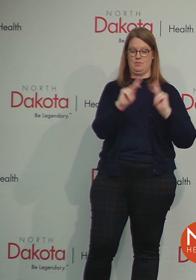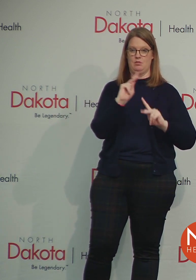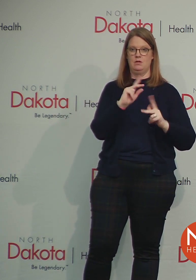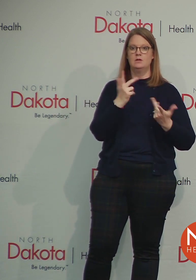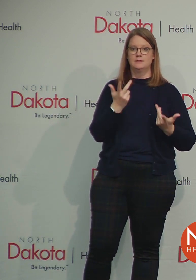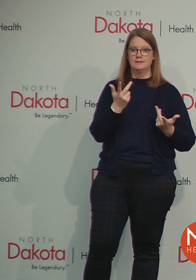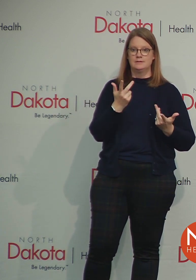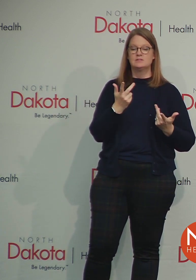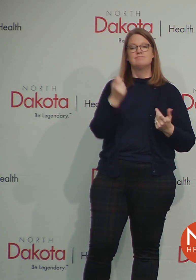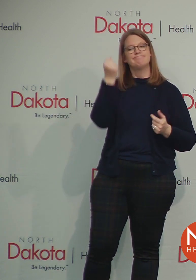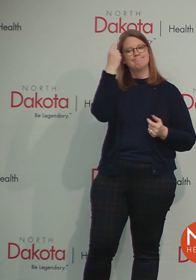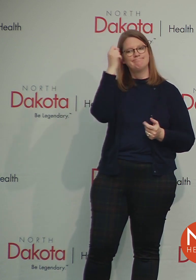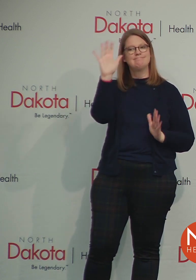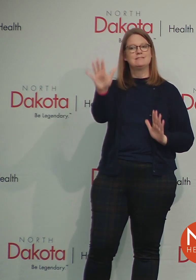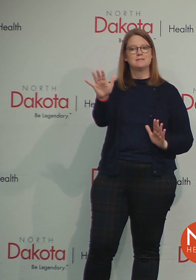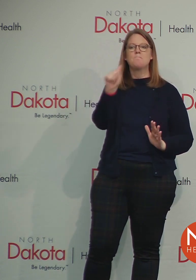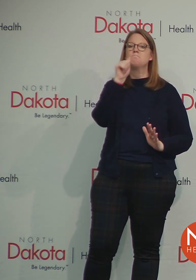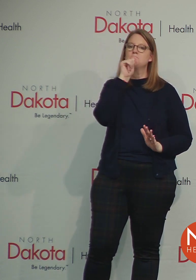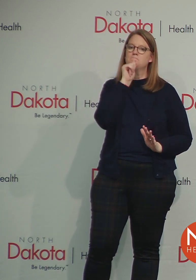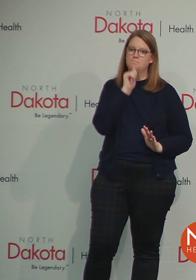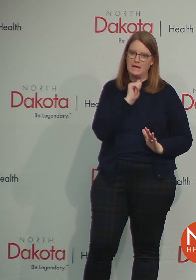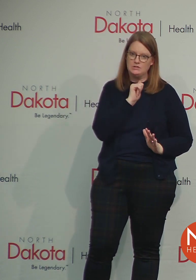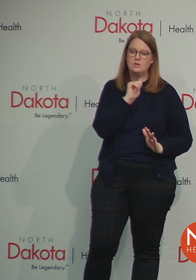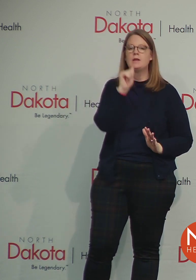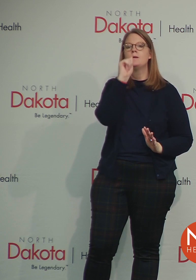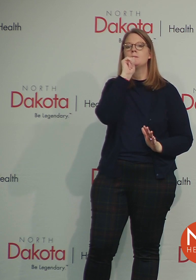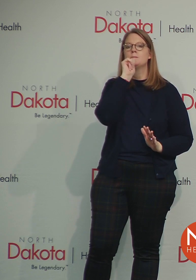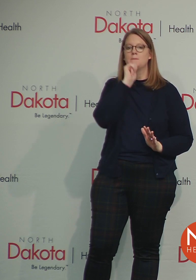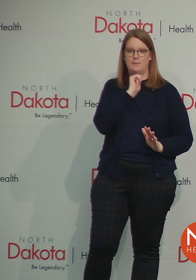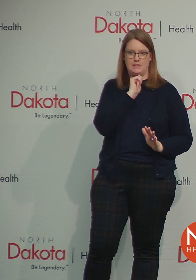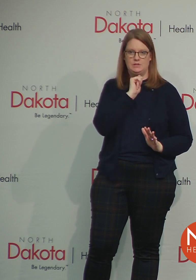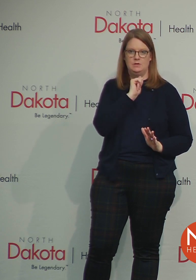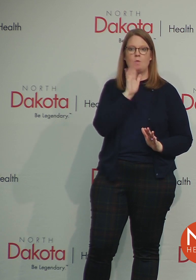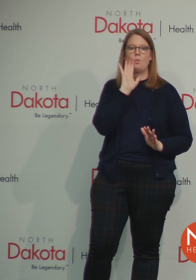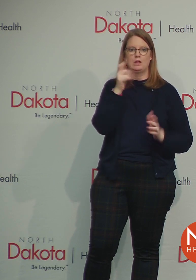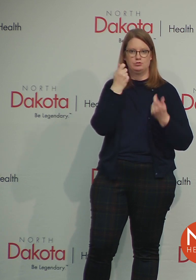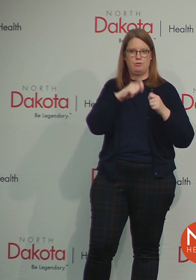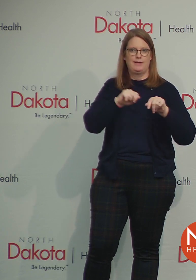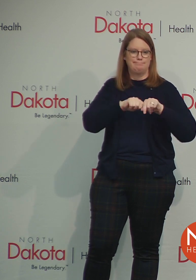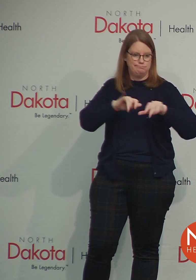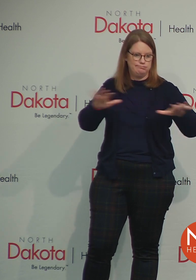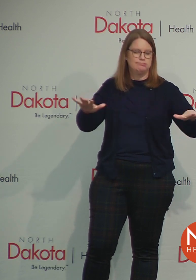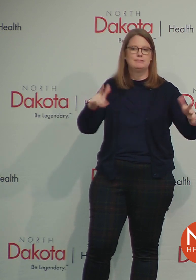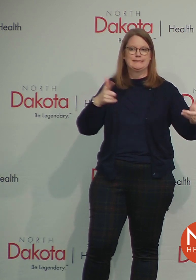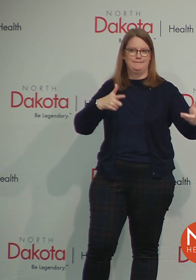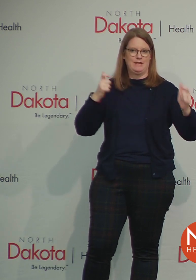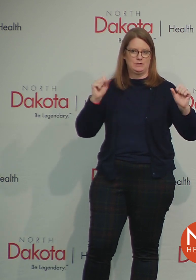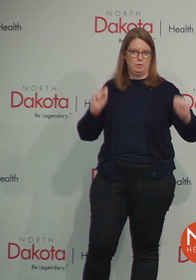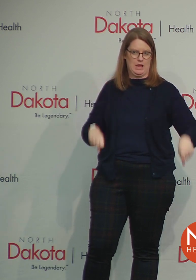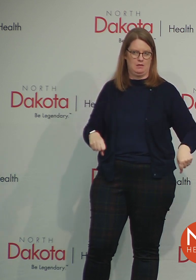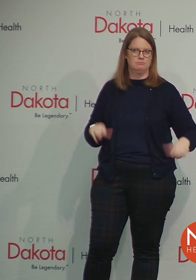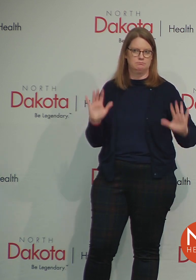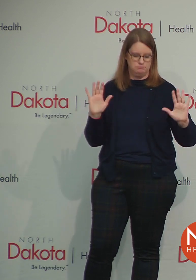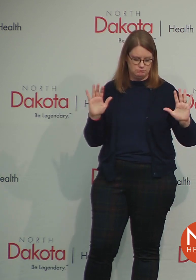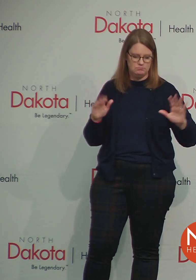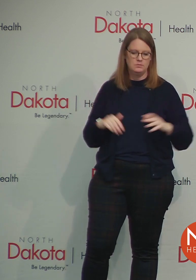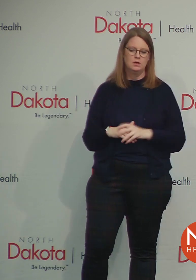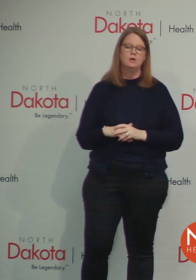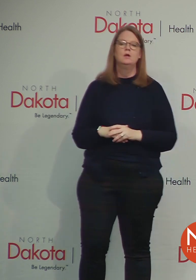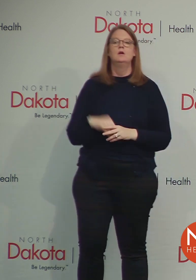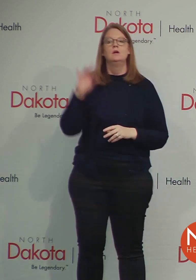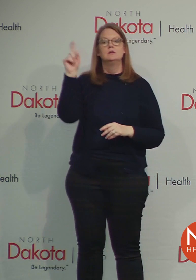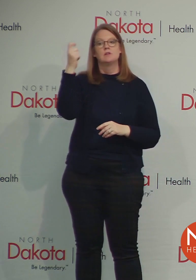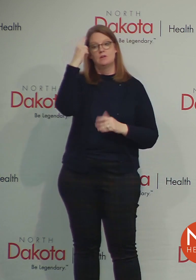have to be patient in waiting to get the vaccine, but we will try and get it out as soon as possible to those who need it.